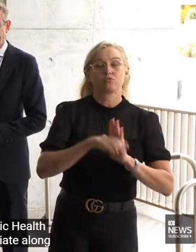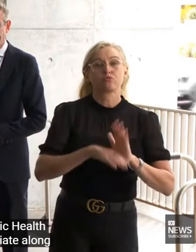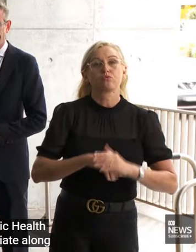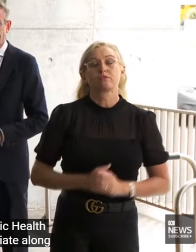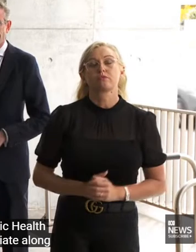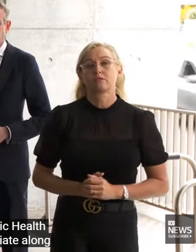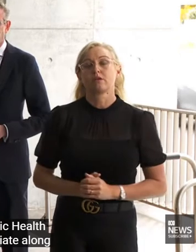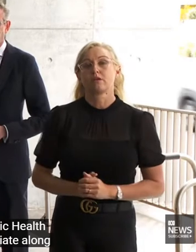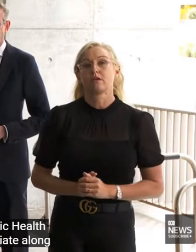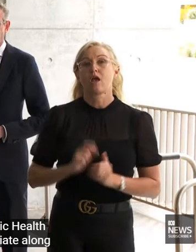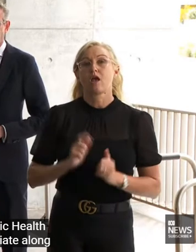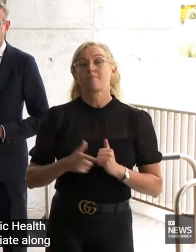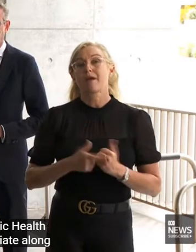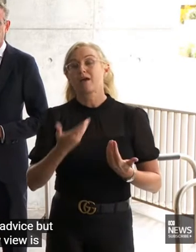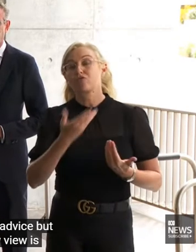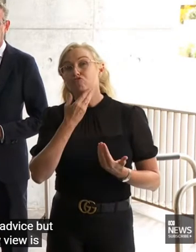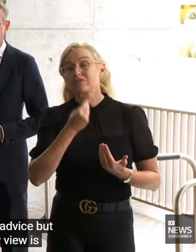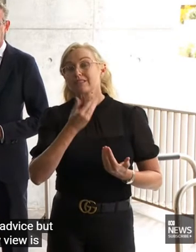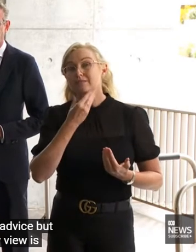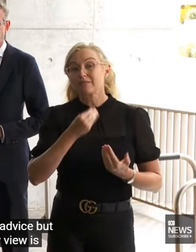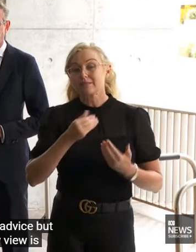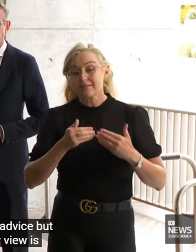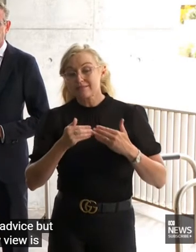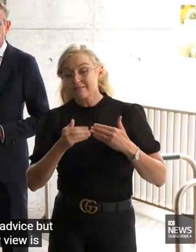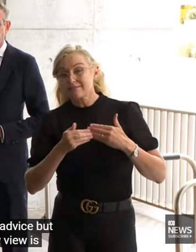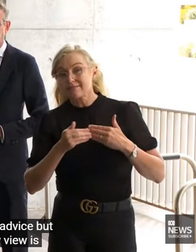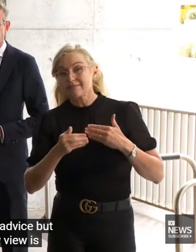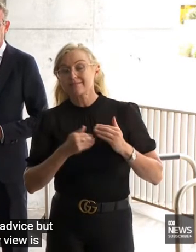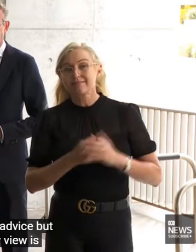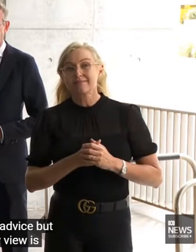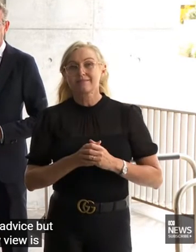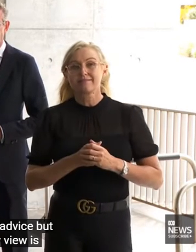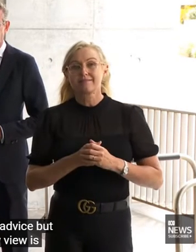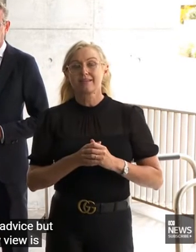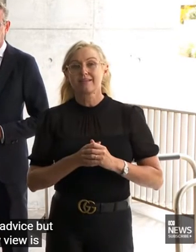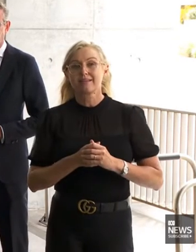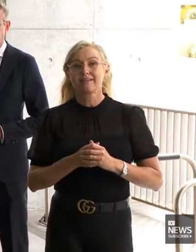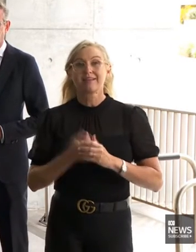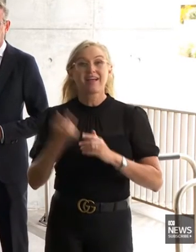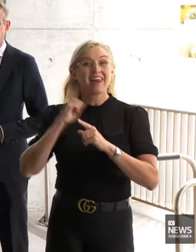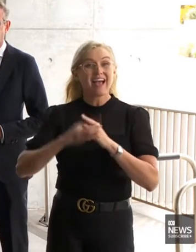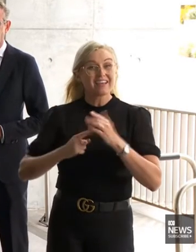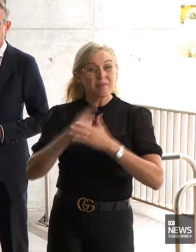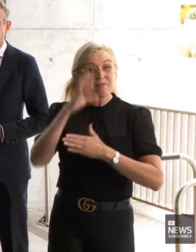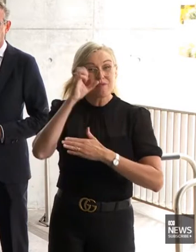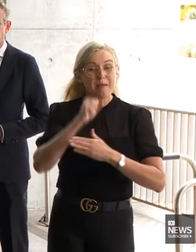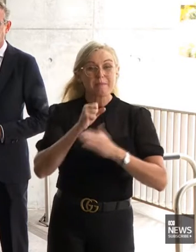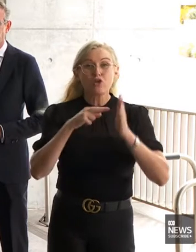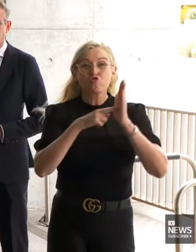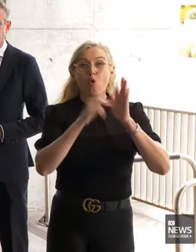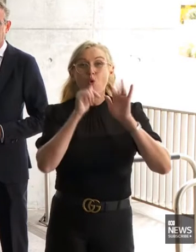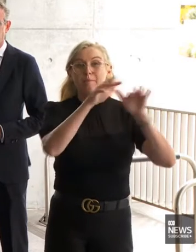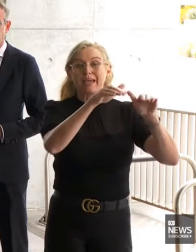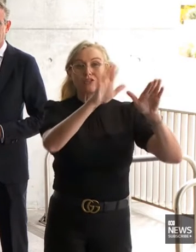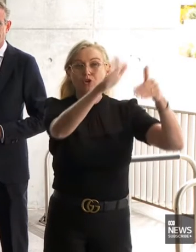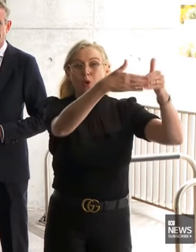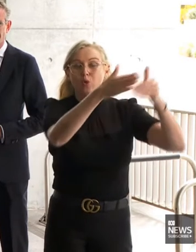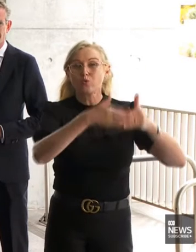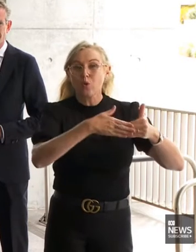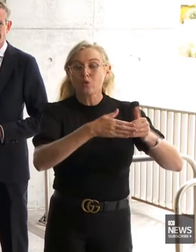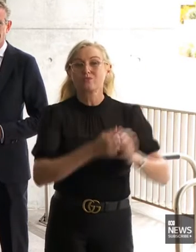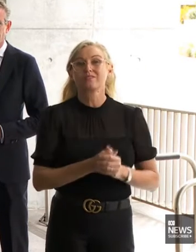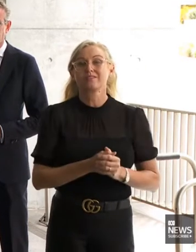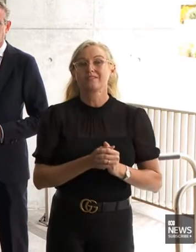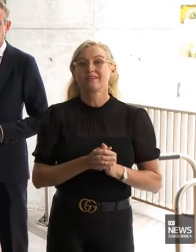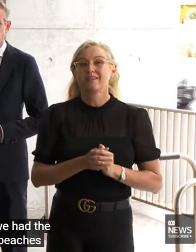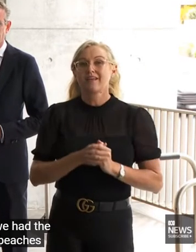is Christmas, you know what? Last year we had the whole of the northern beaches locked down for Christmas. Sadly, we then had parts of the